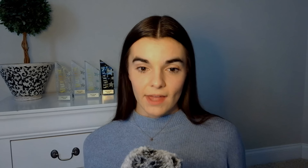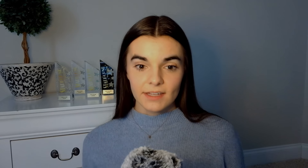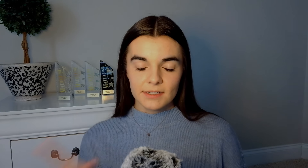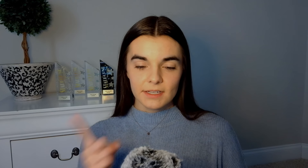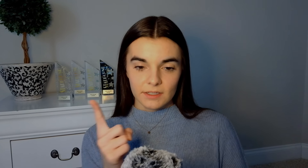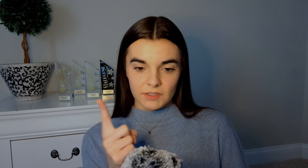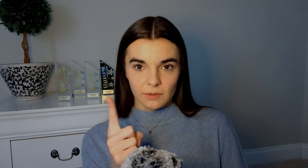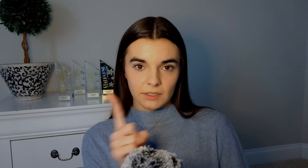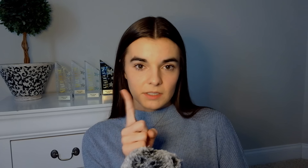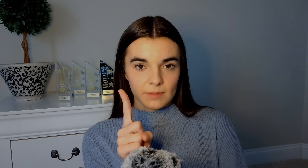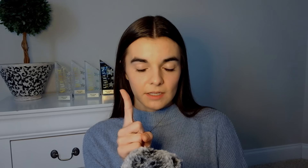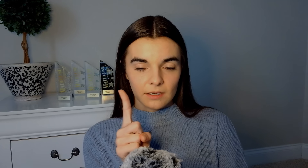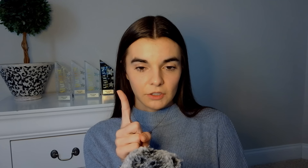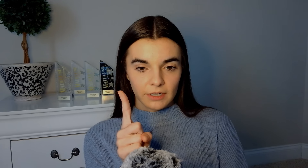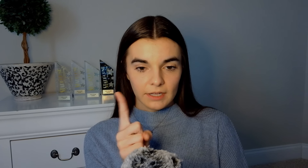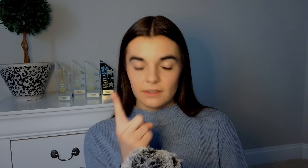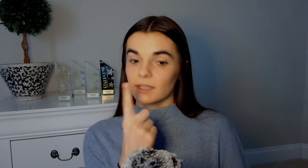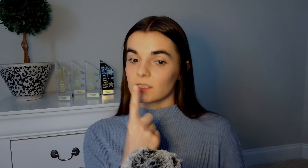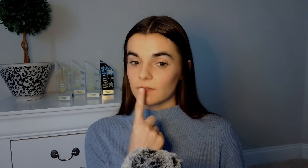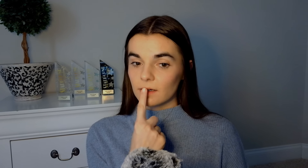Red is going to be your index finger